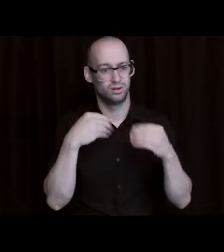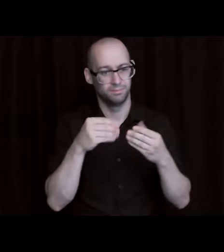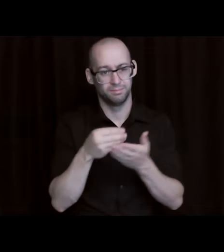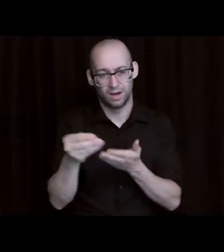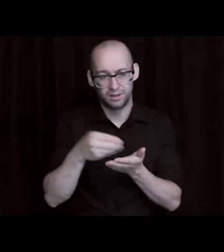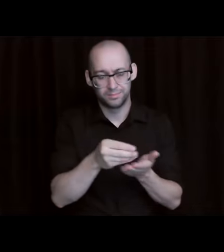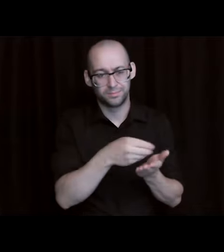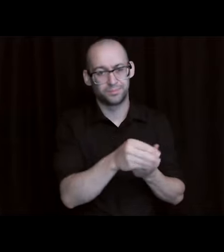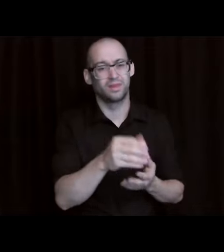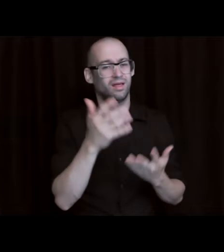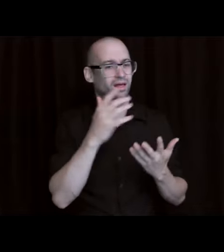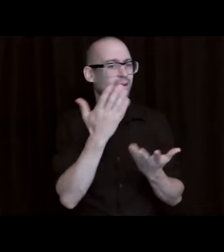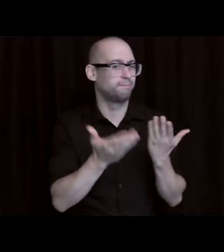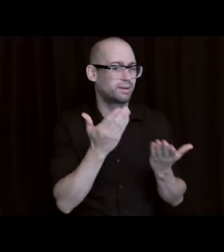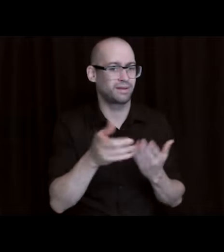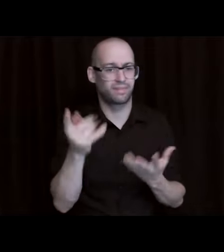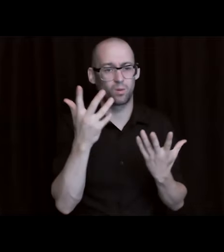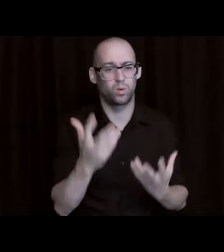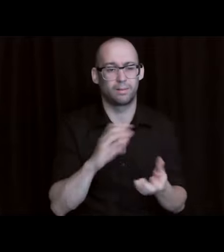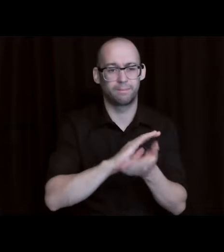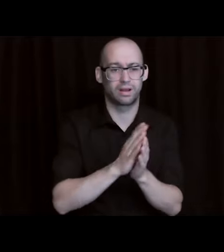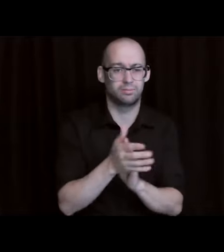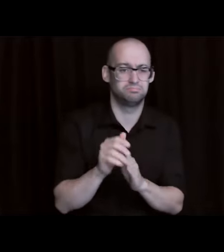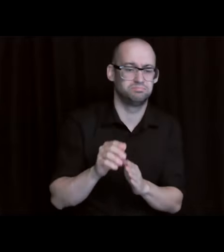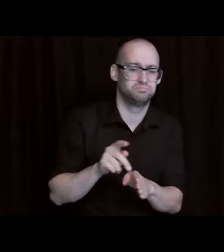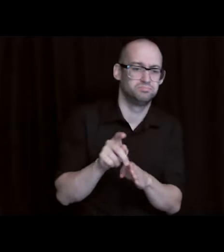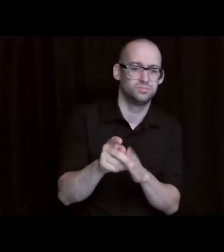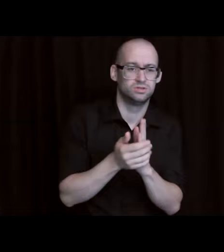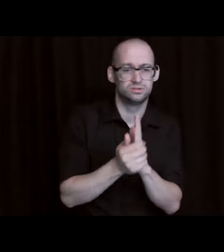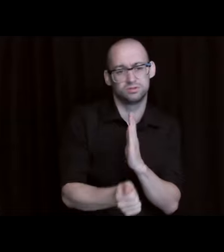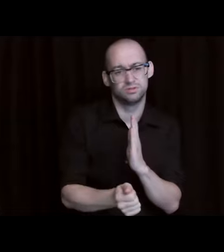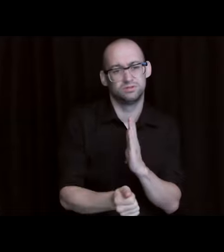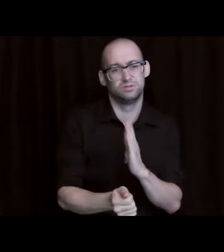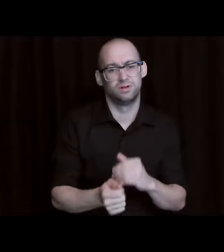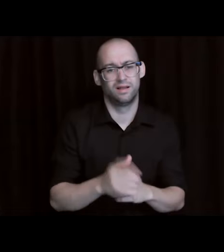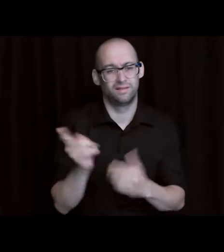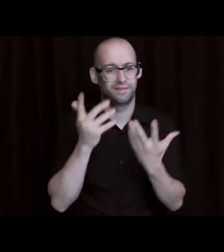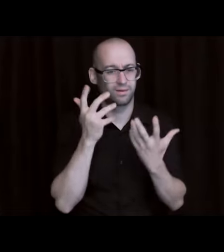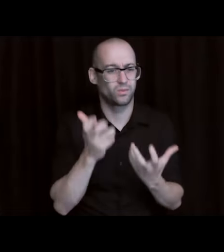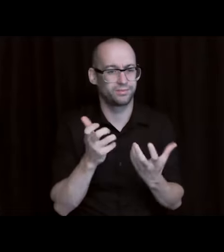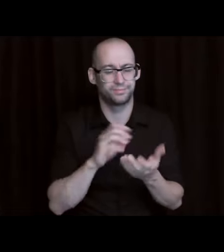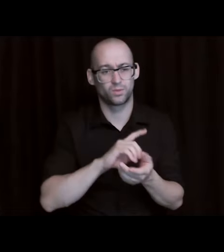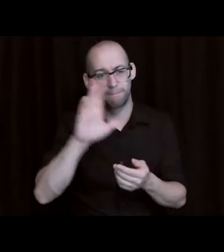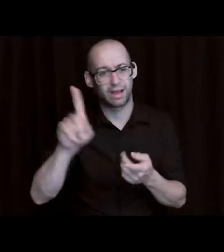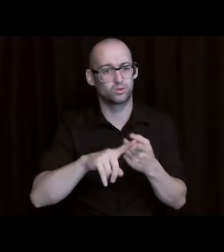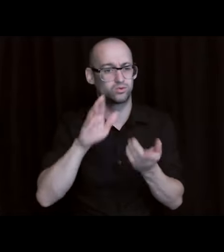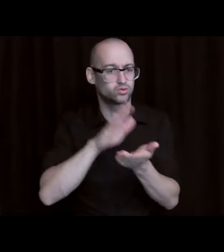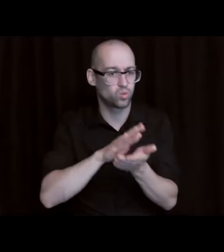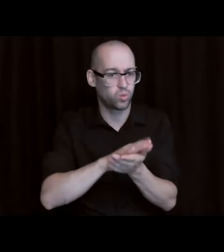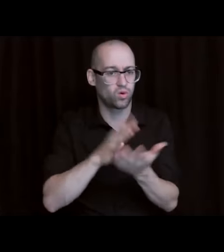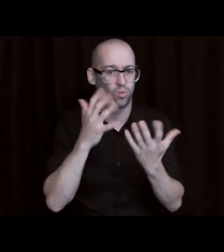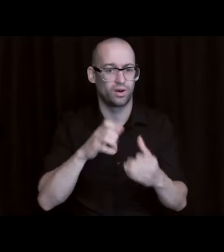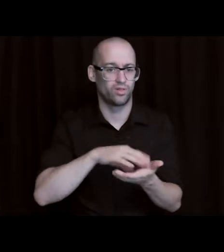So one of our participants wanted to return to school. So, you know, she needed to learn how to use the internet, how to use Zoom and all that